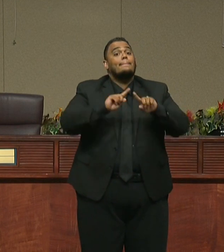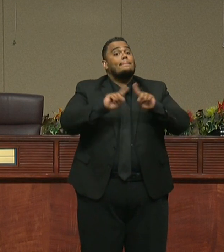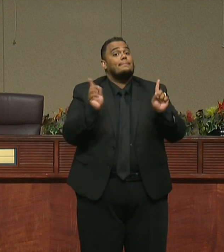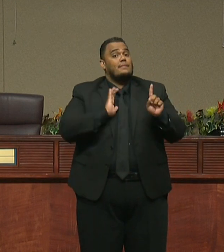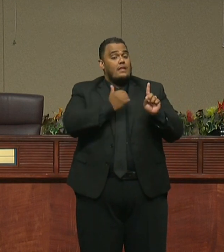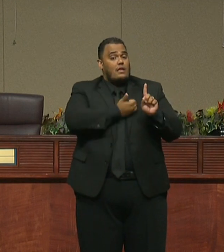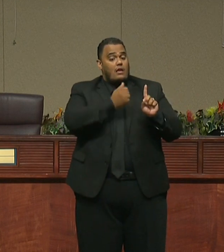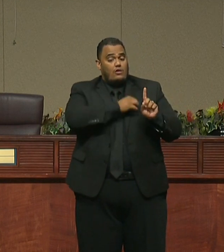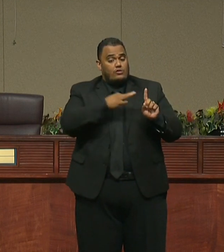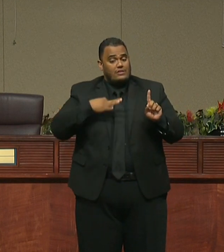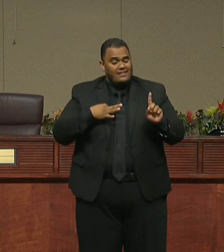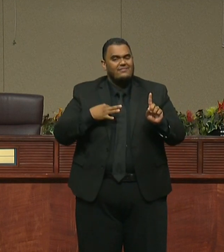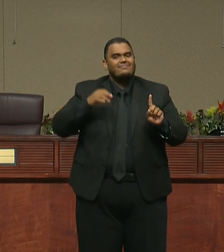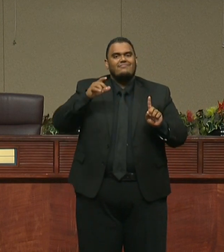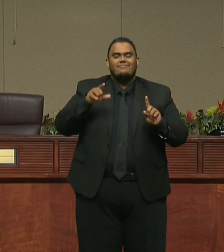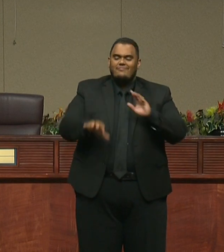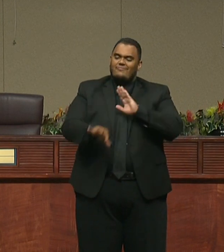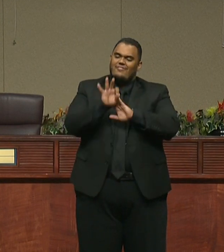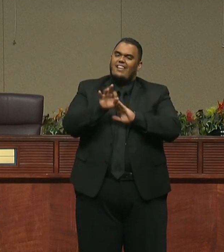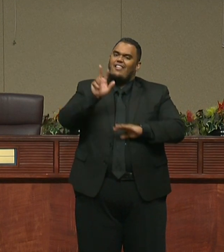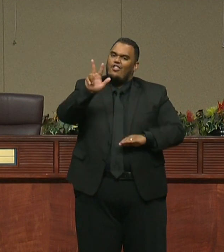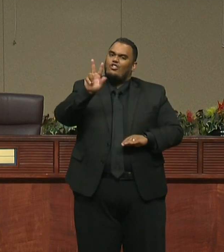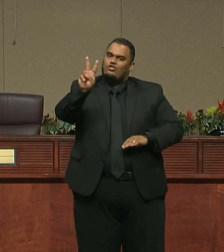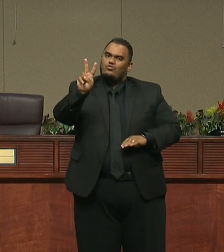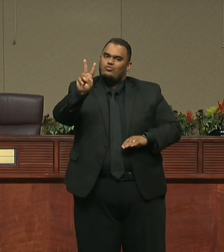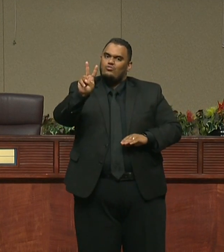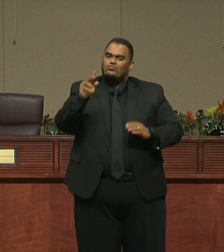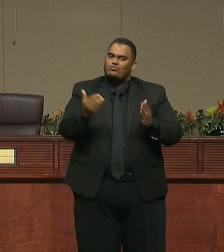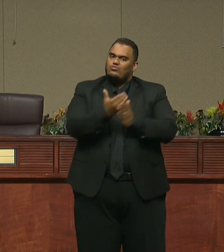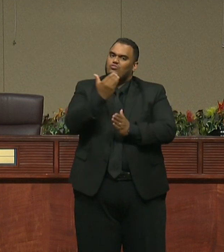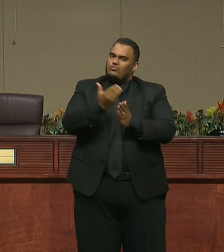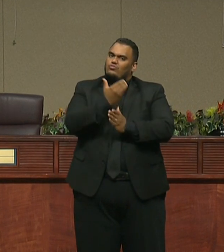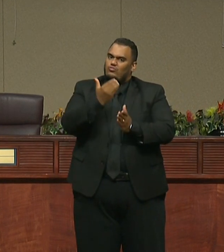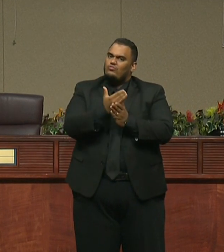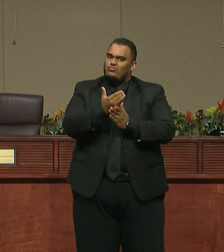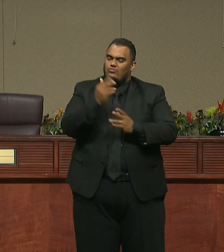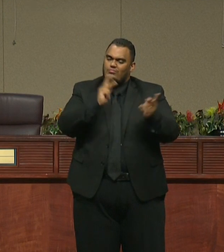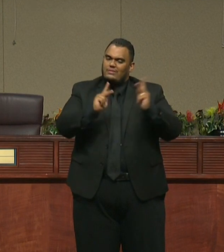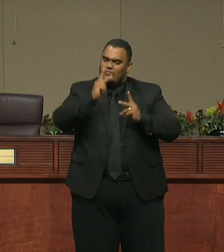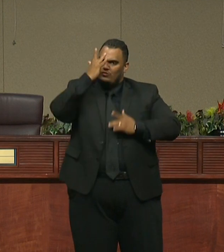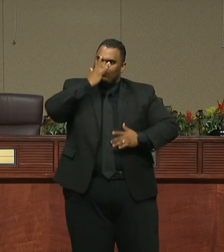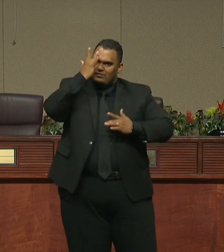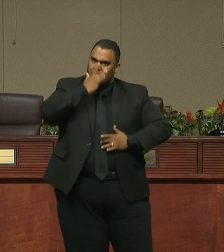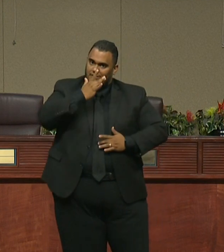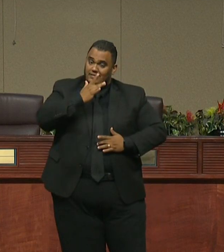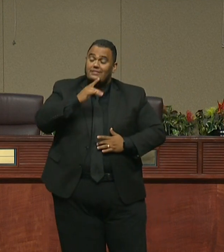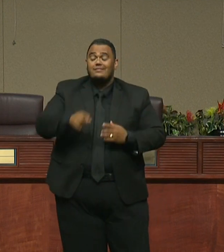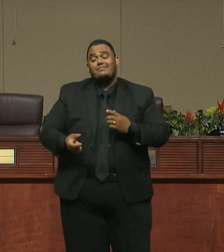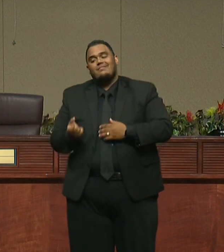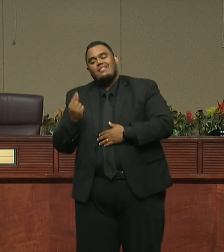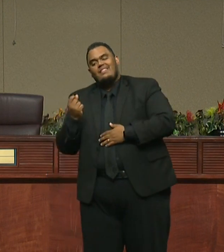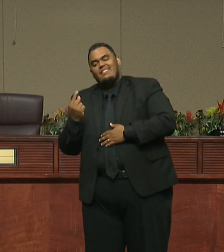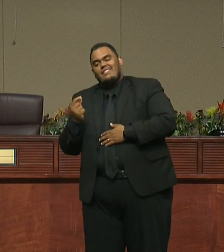staff, 32 positive, new positive since we talked last, and 11 residents.